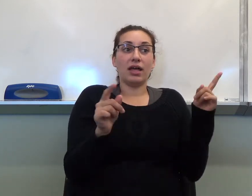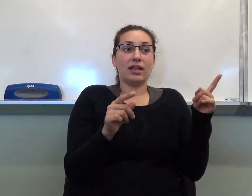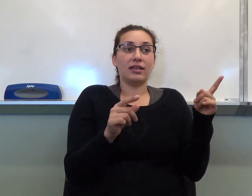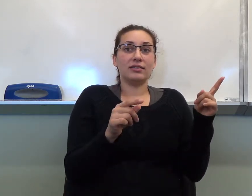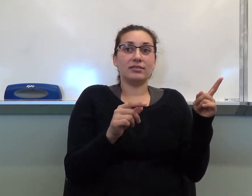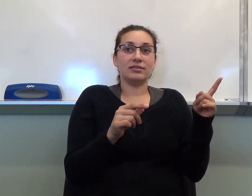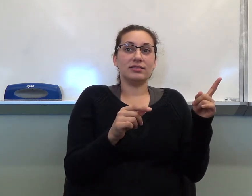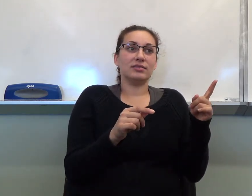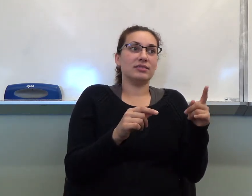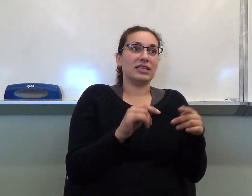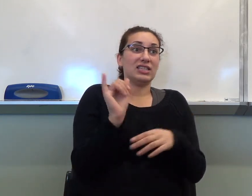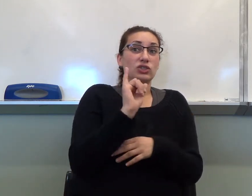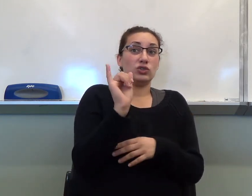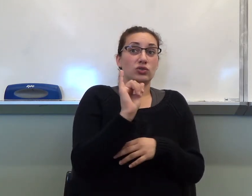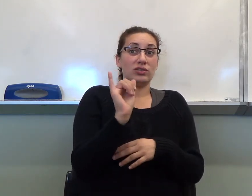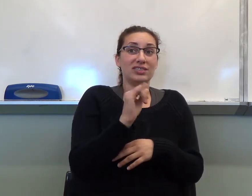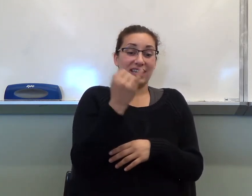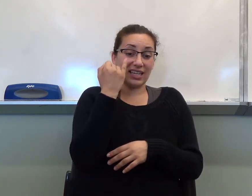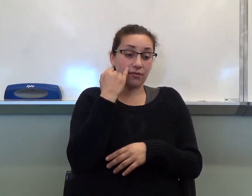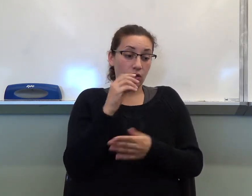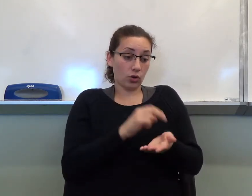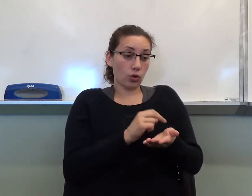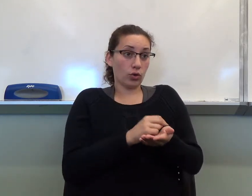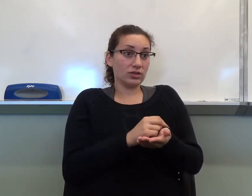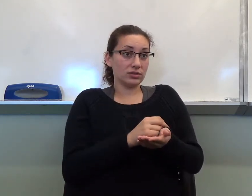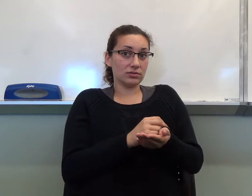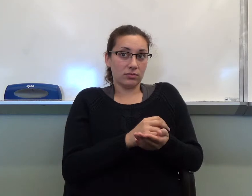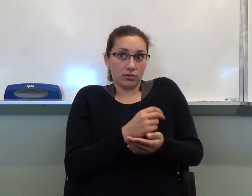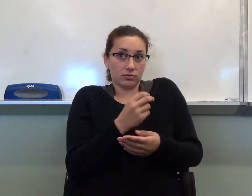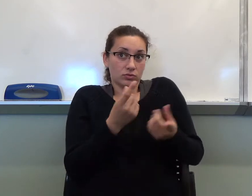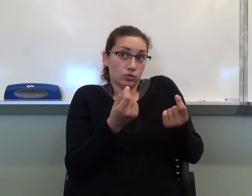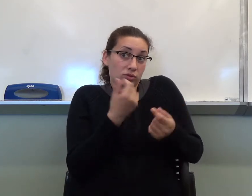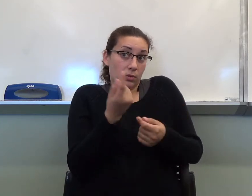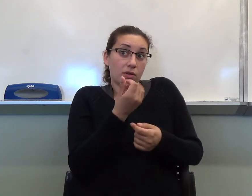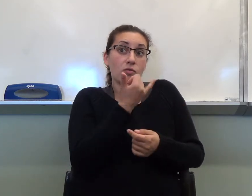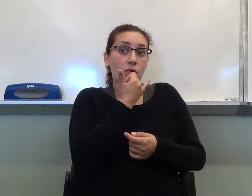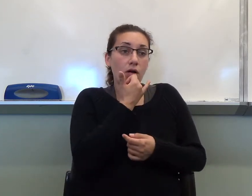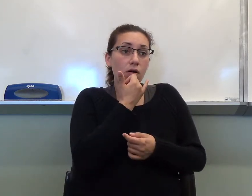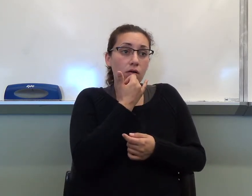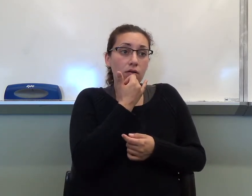is extremely expensive. All right, 4 times a day. So,